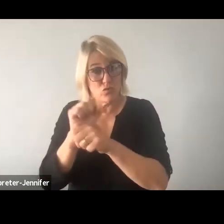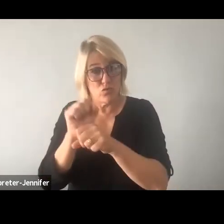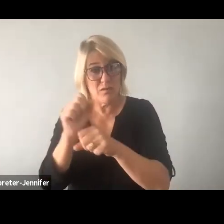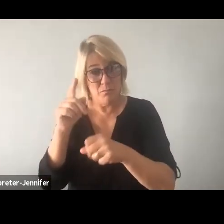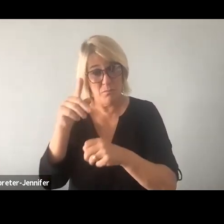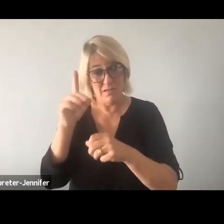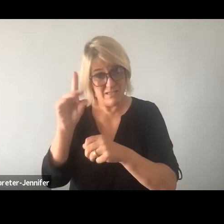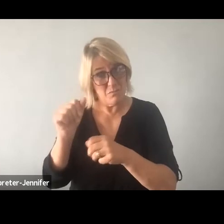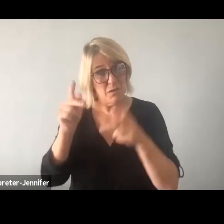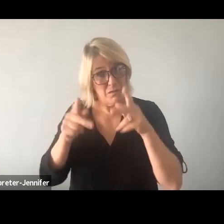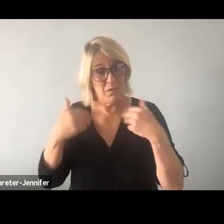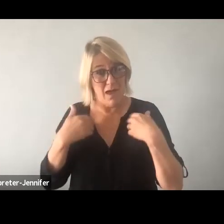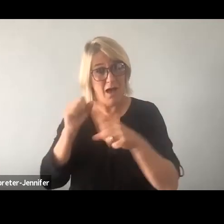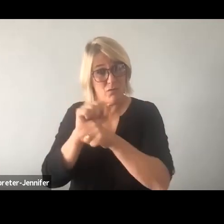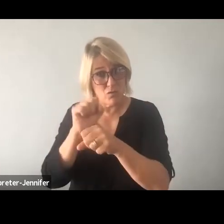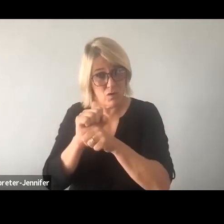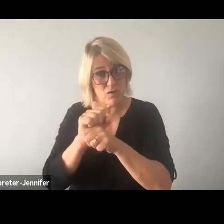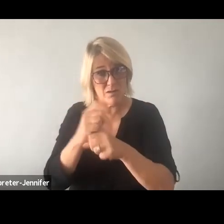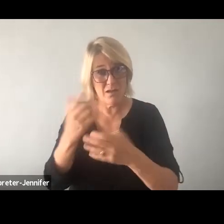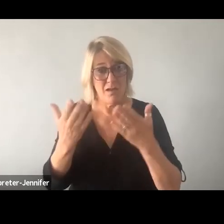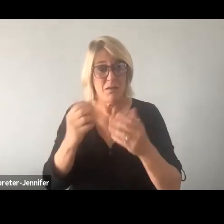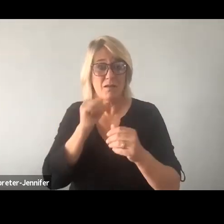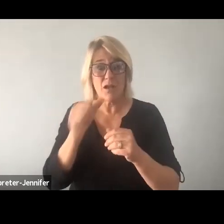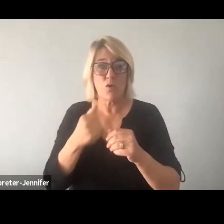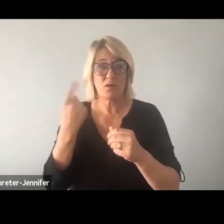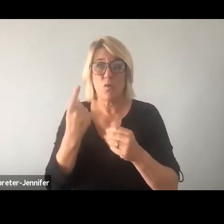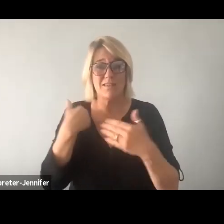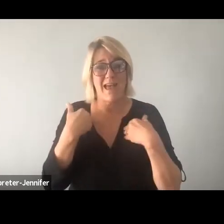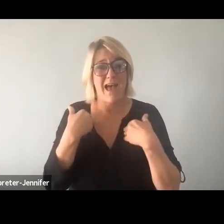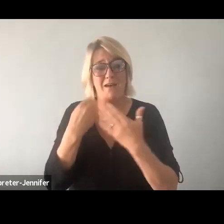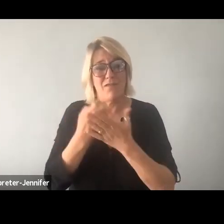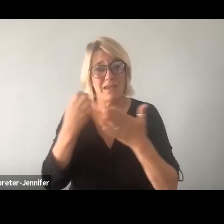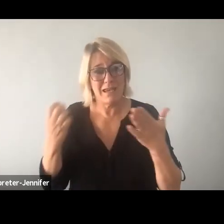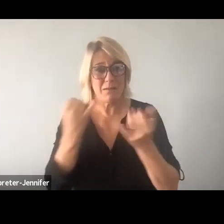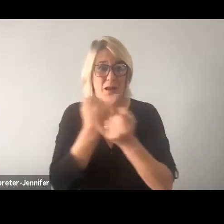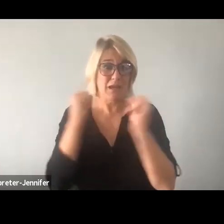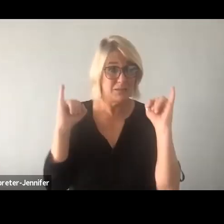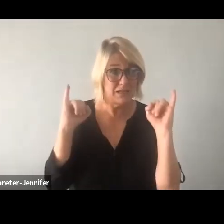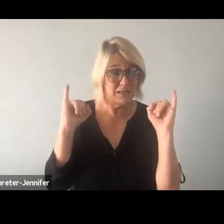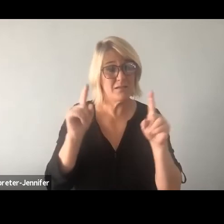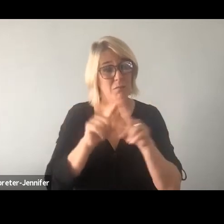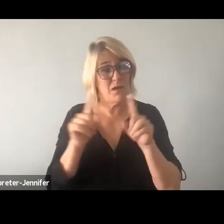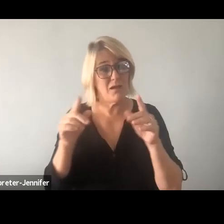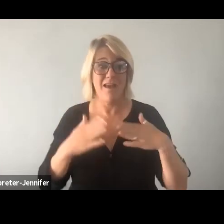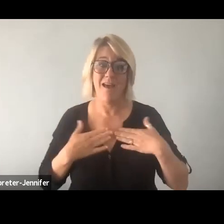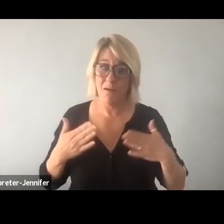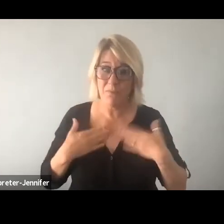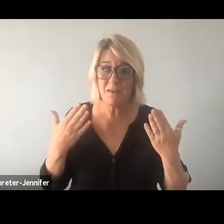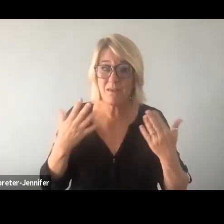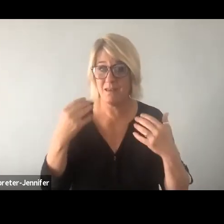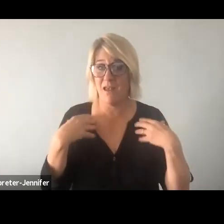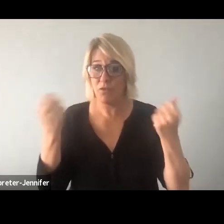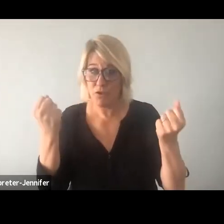they not only are on the surest path to economic mobility and independence, but are also happier and